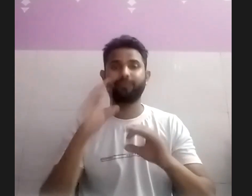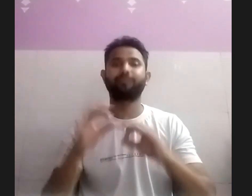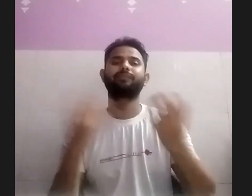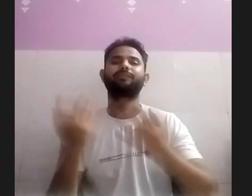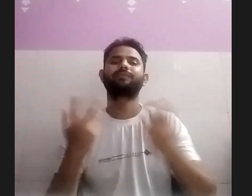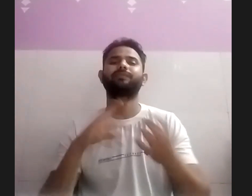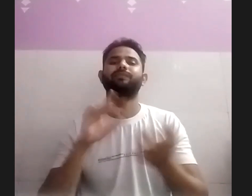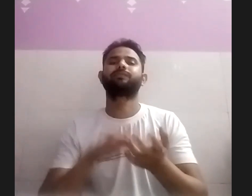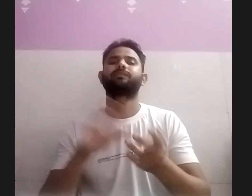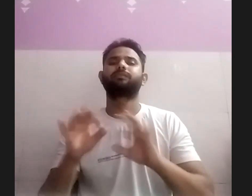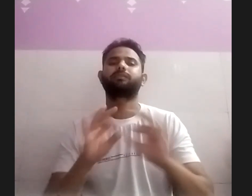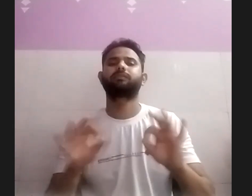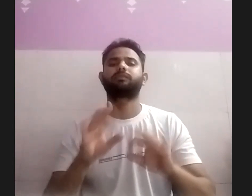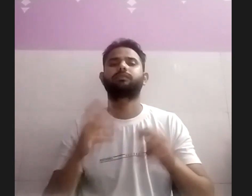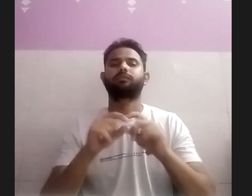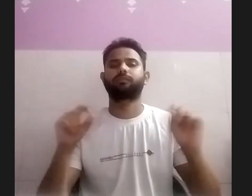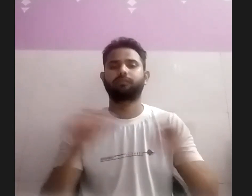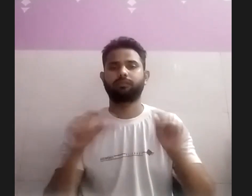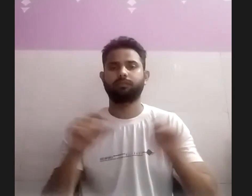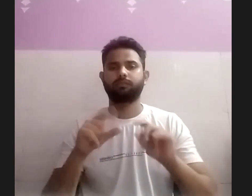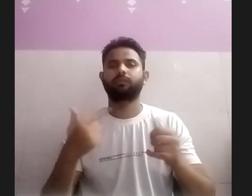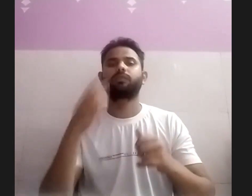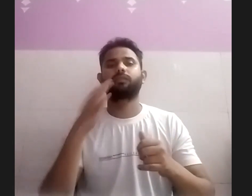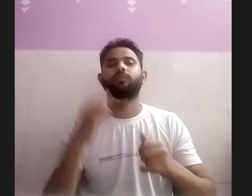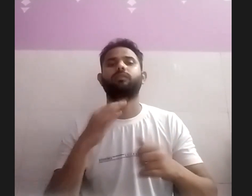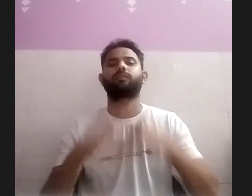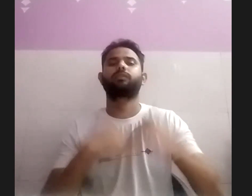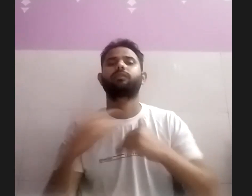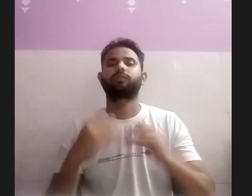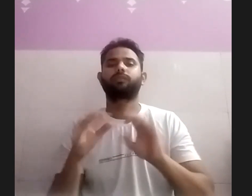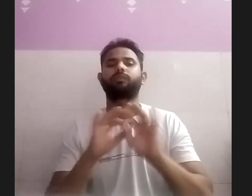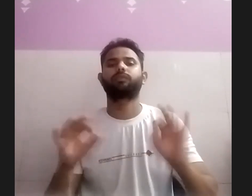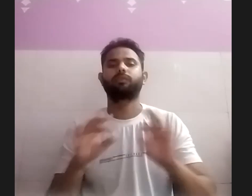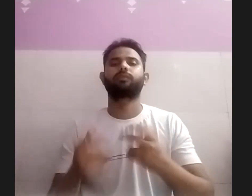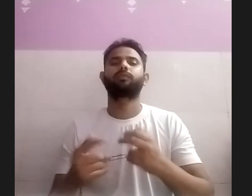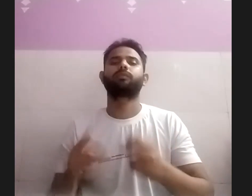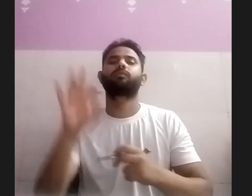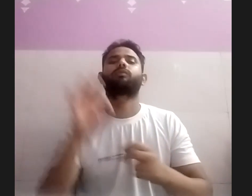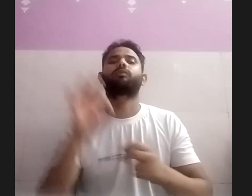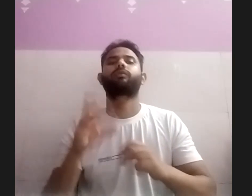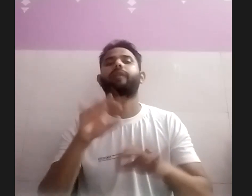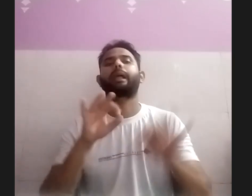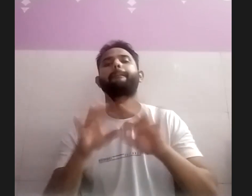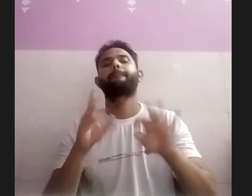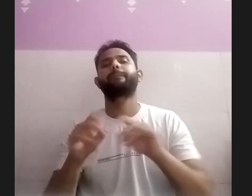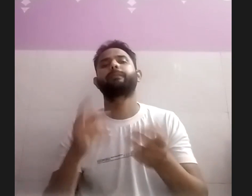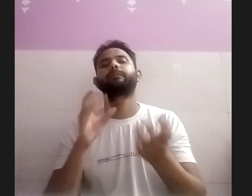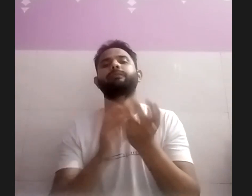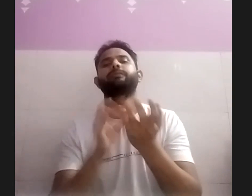it. It should actually, it won't specifically select the building, but it'll